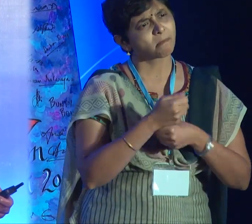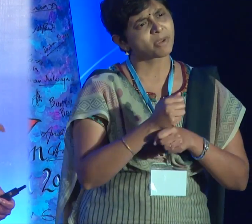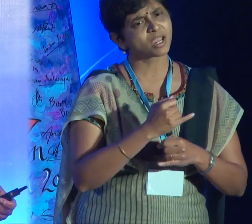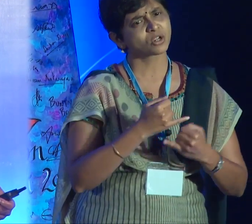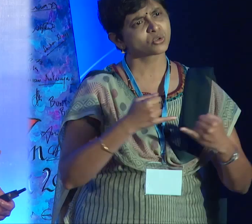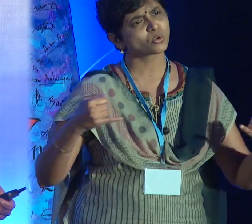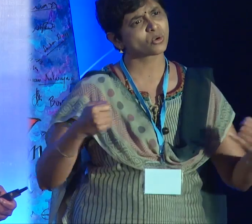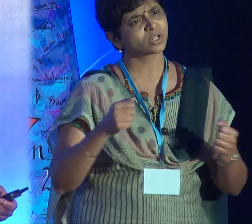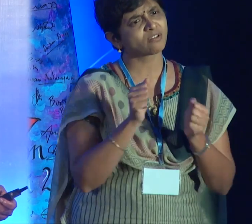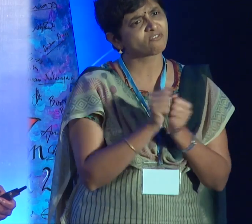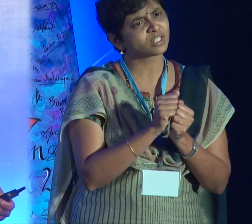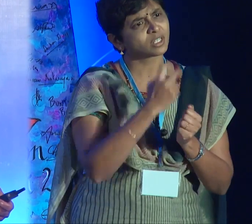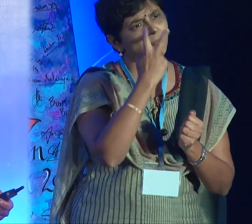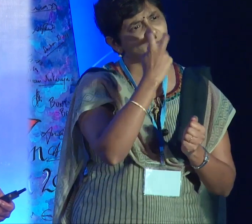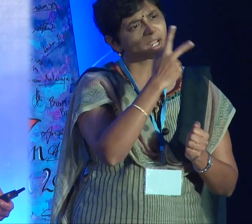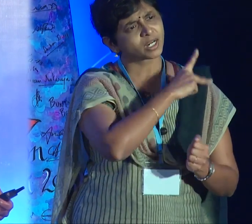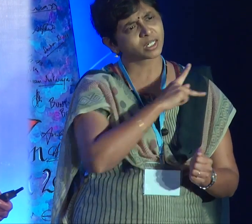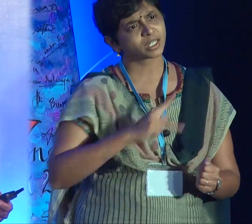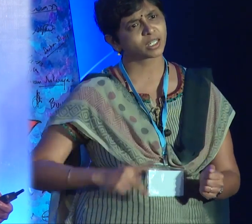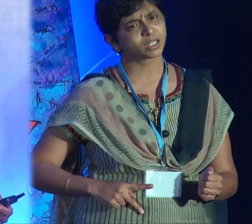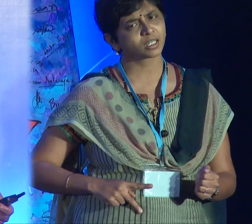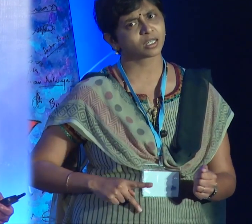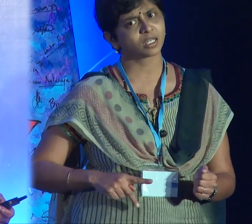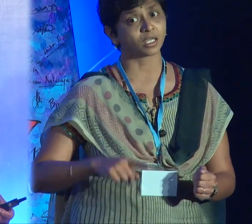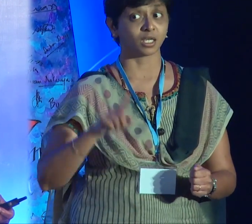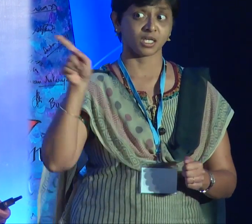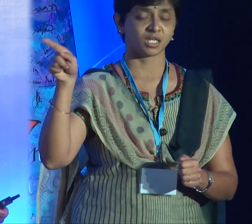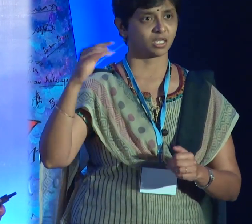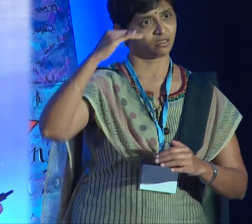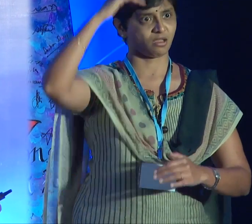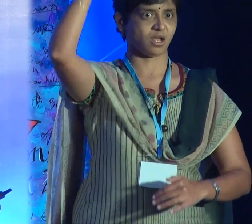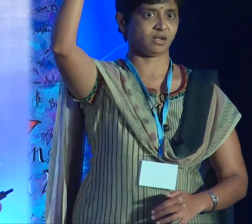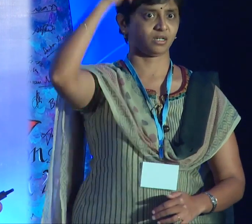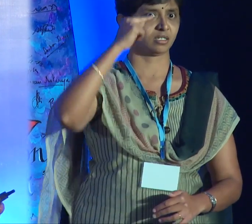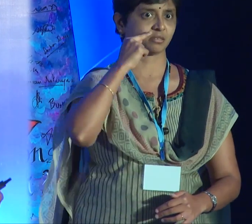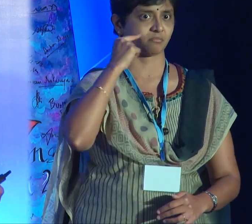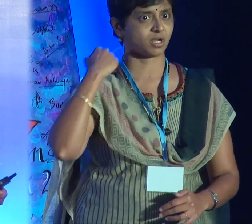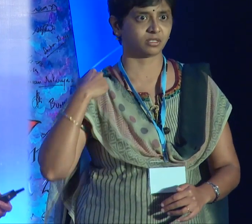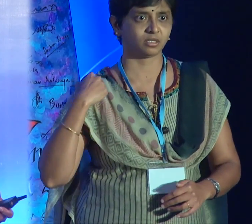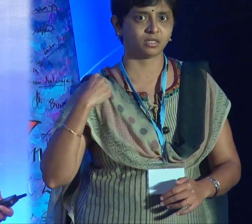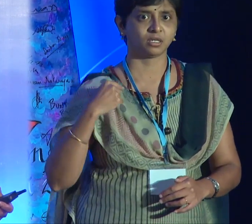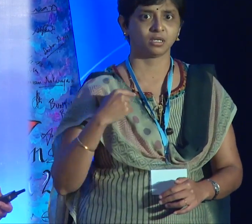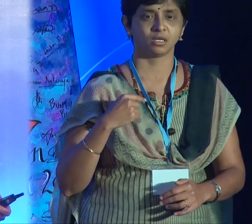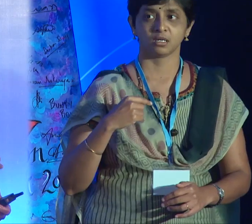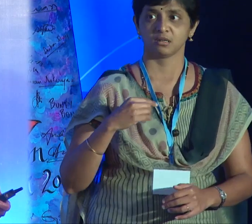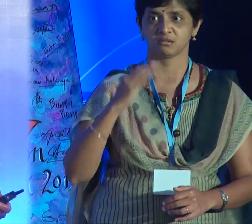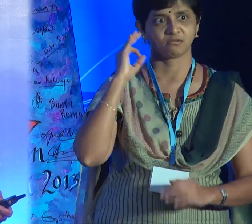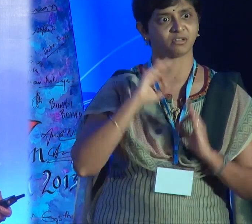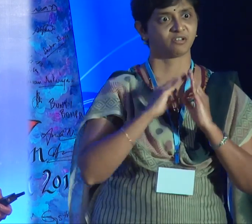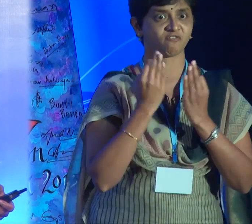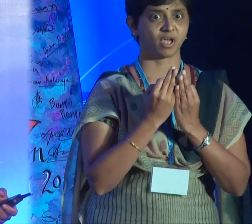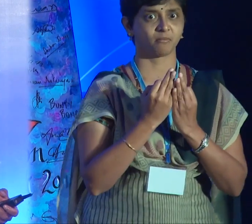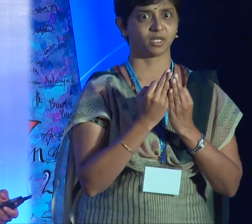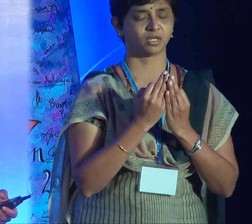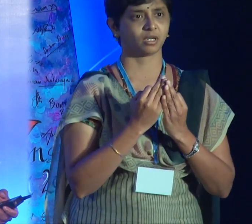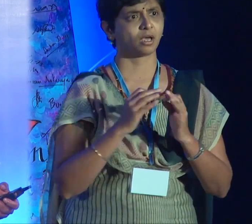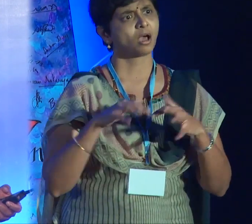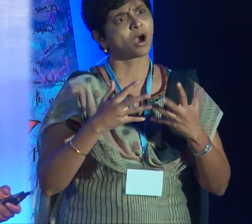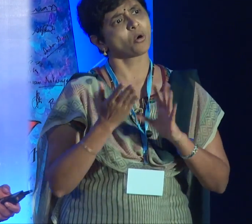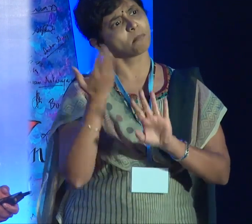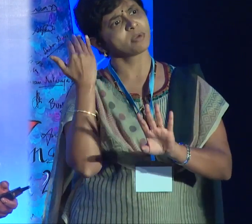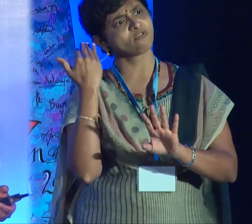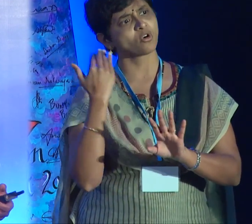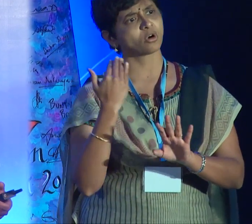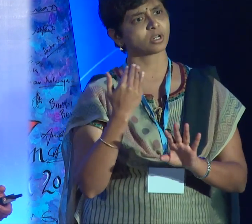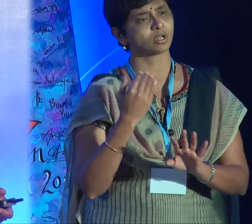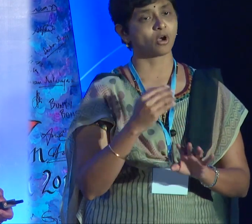That there you have the eldest son of the family, which in those days, if the tradition was, the eldest